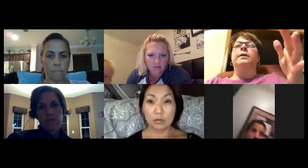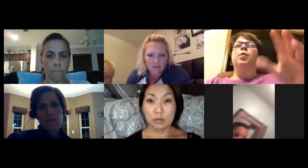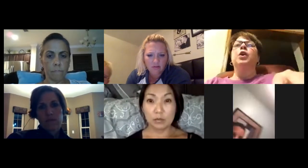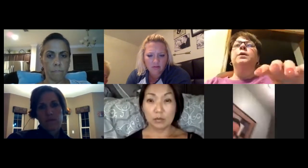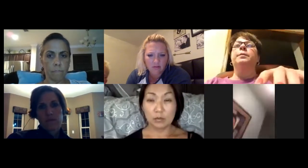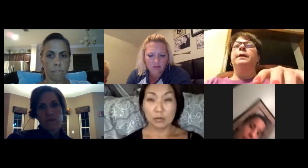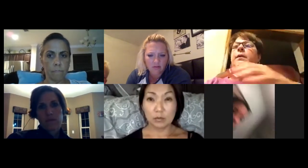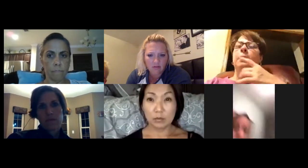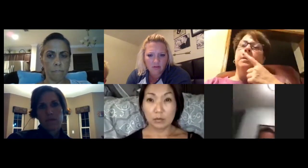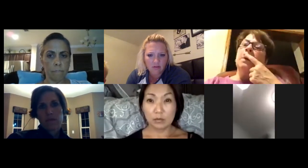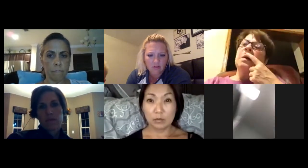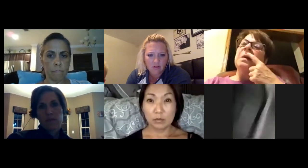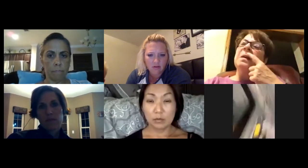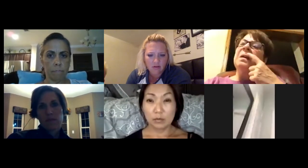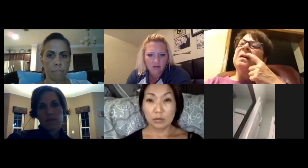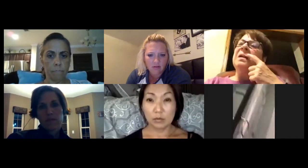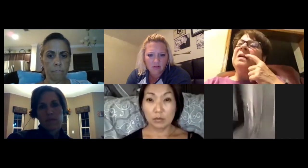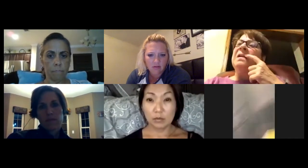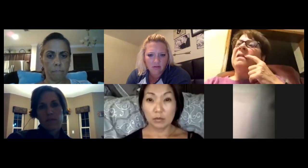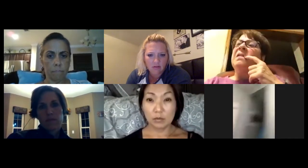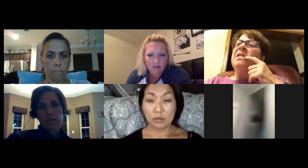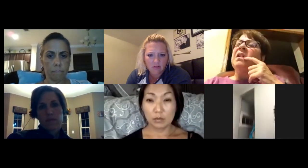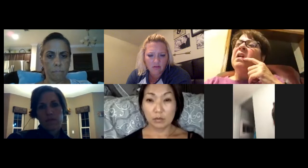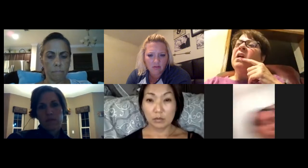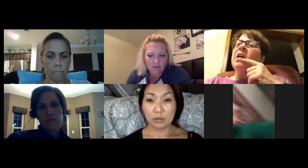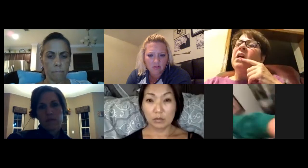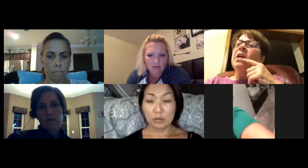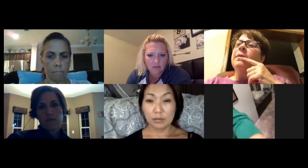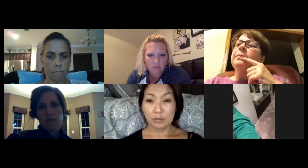They be make bracelets like this. They make friendship bracelets, kind of